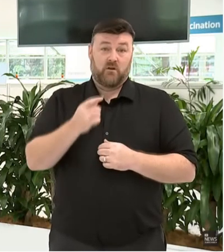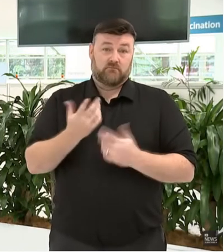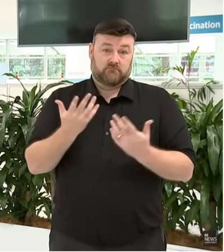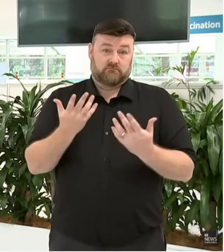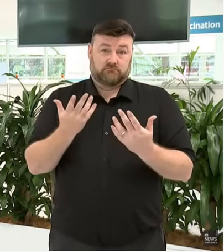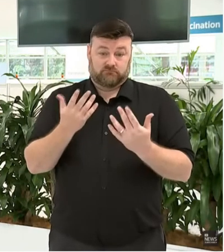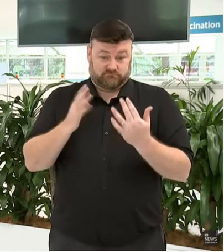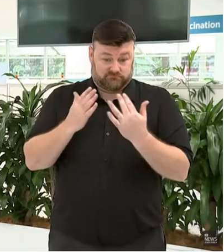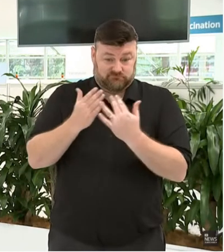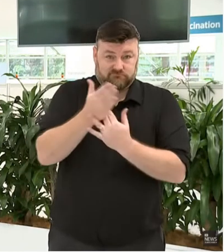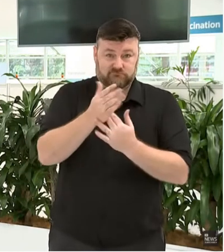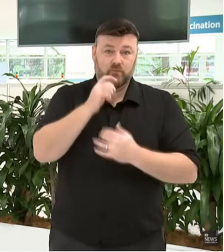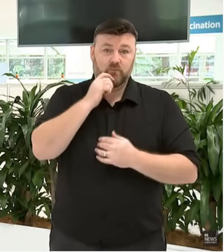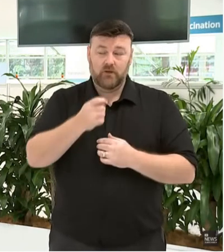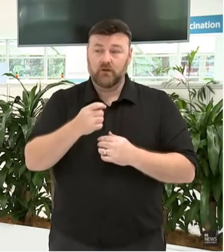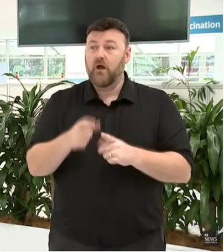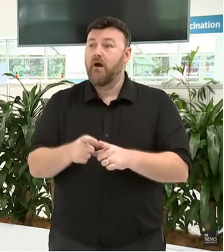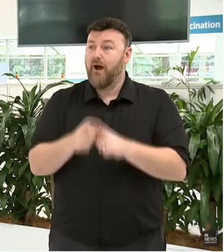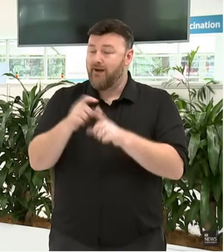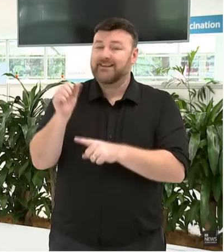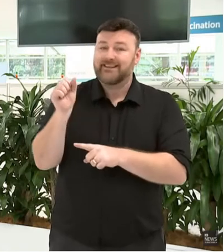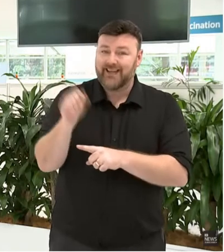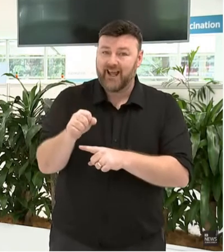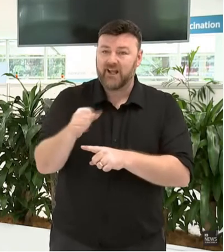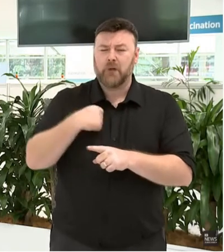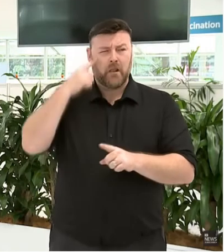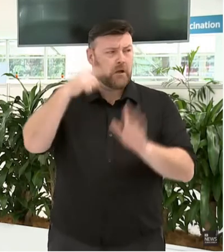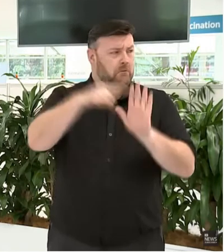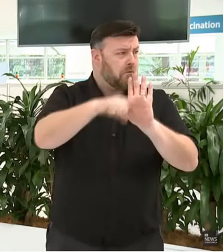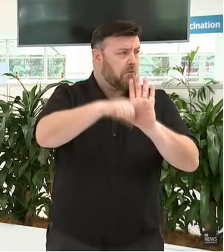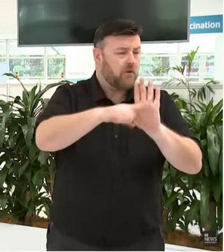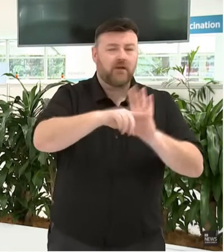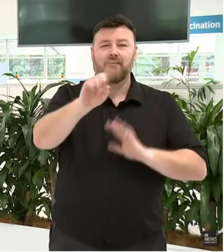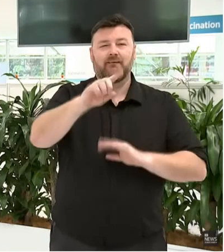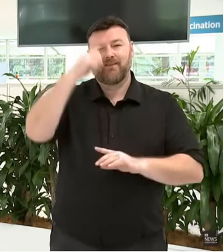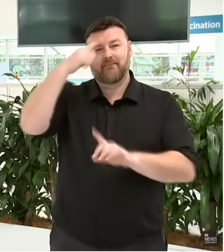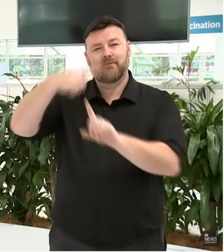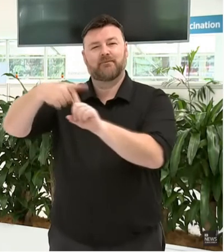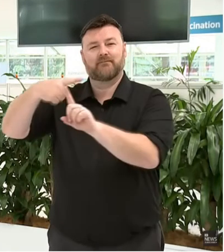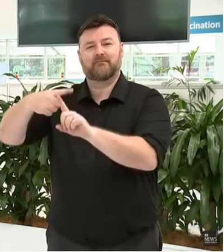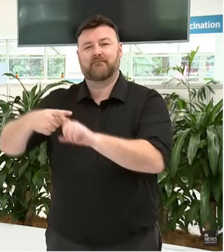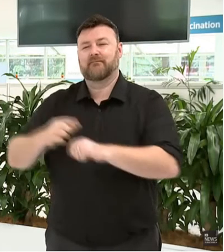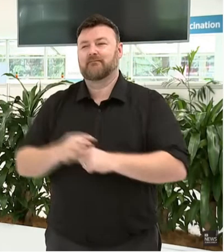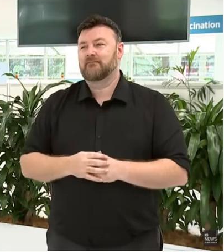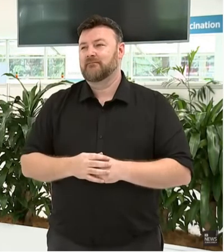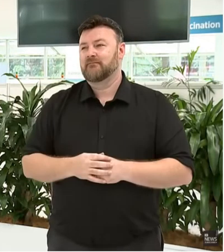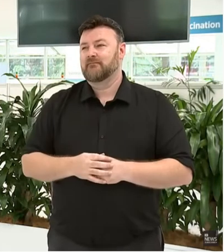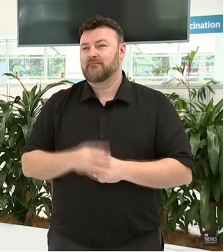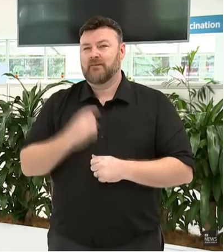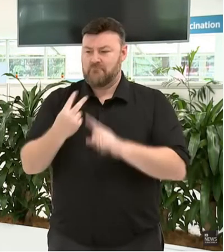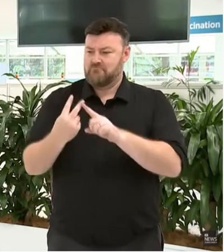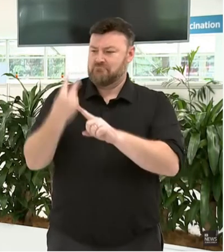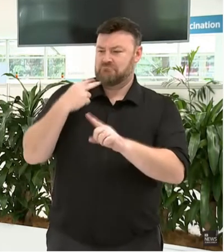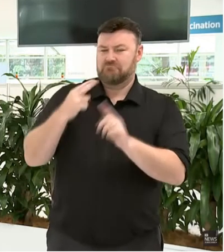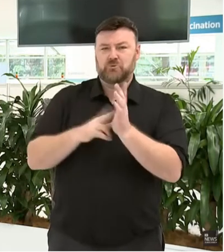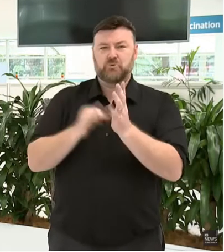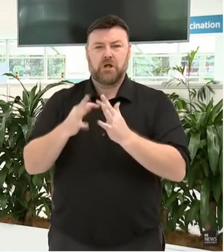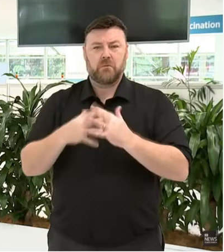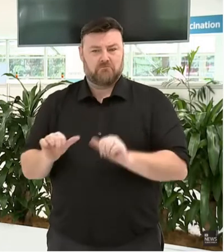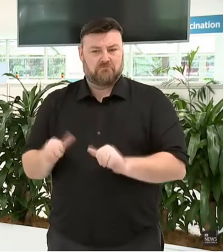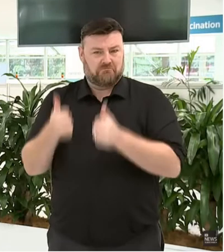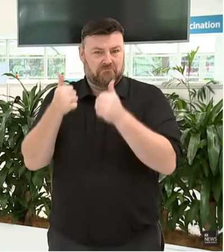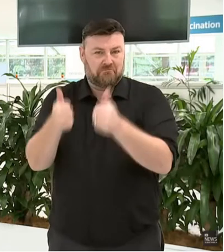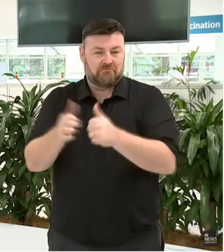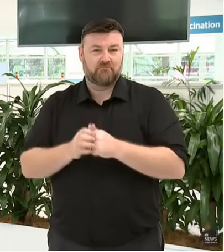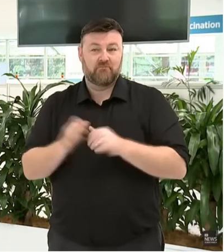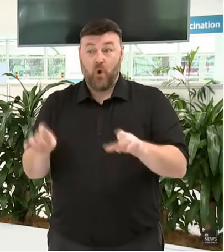challenges. Yes, there are inconveniences. But let's not look at the negative. Let's look at the positive about how well our state has done, how well our country